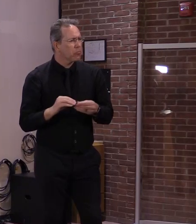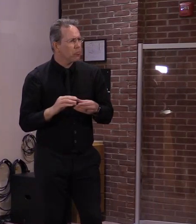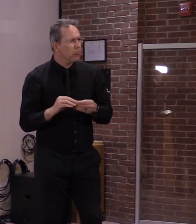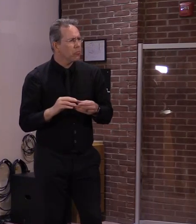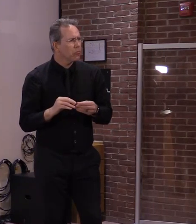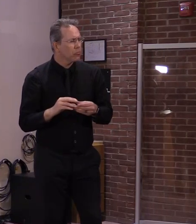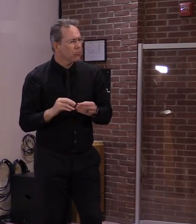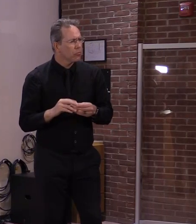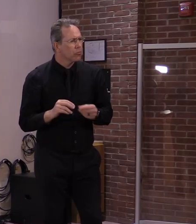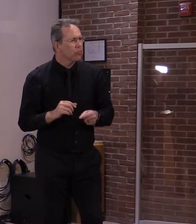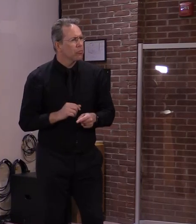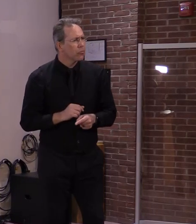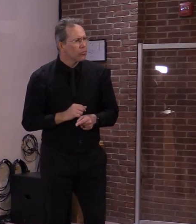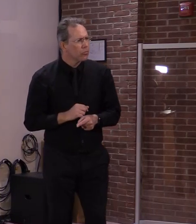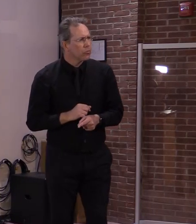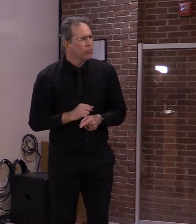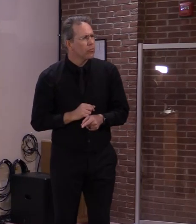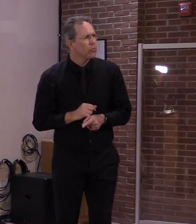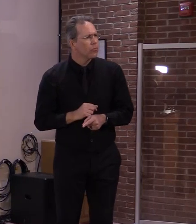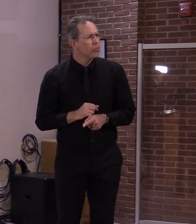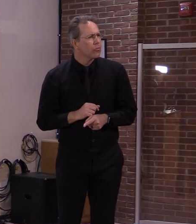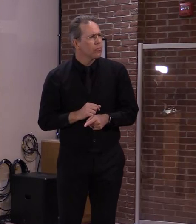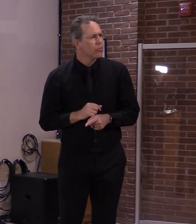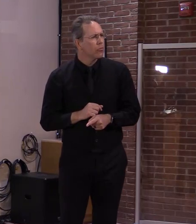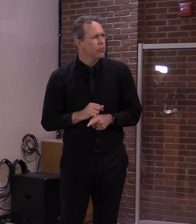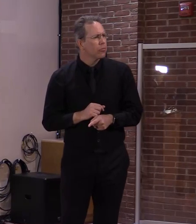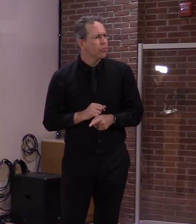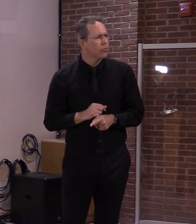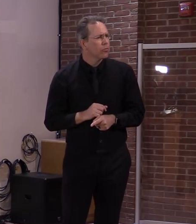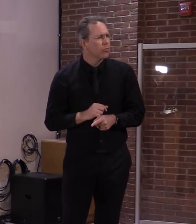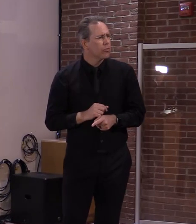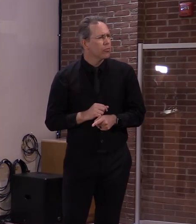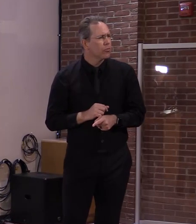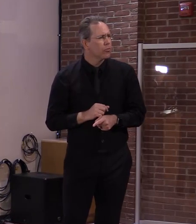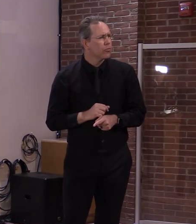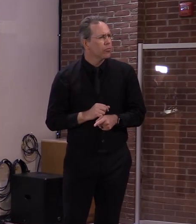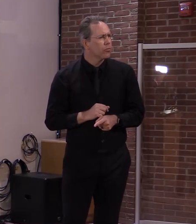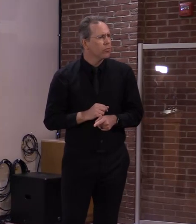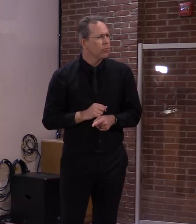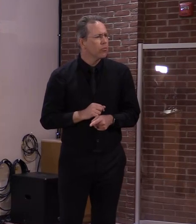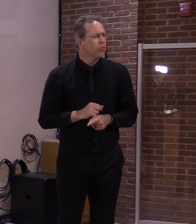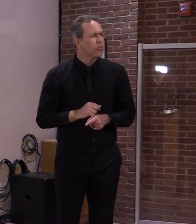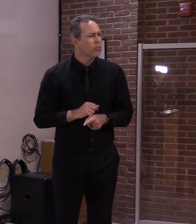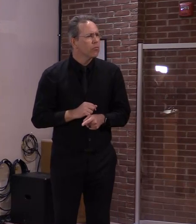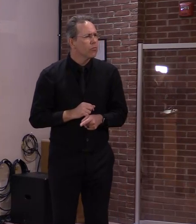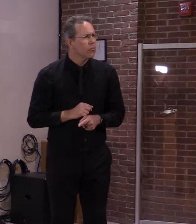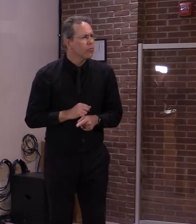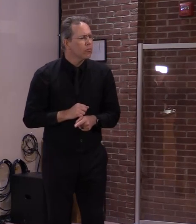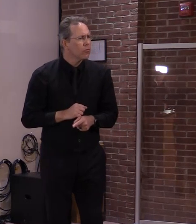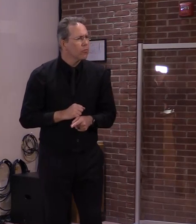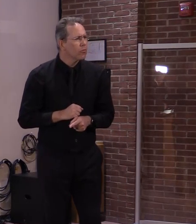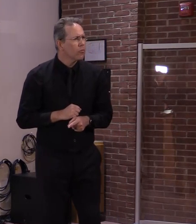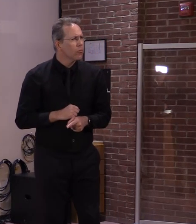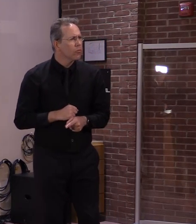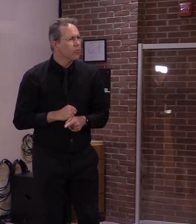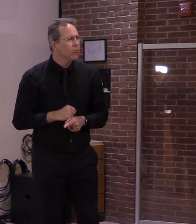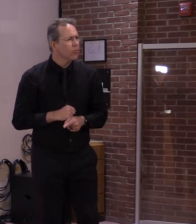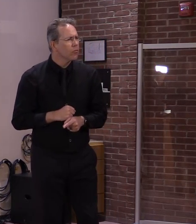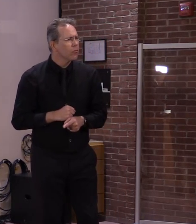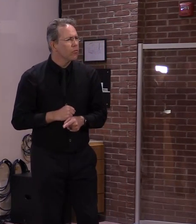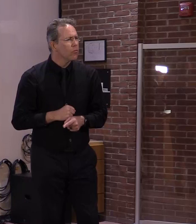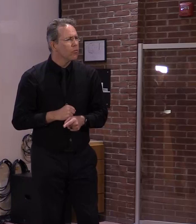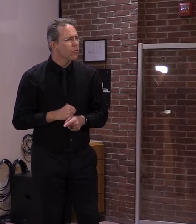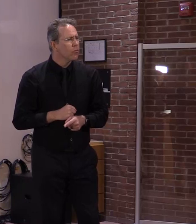budget. I wondered if I could get your thoughts on that tactic and ask if you would consider potentially vetoing a budget bill if it includes some of those